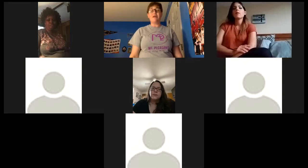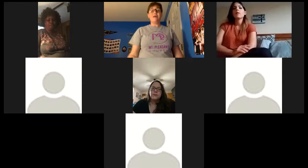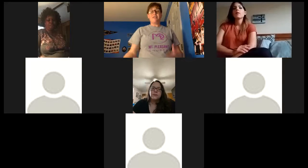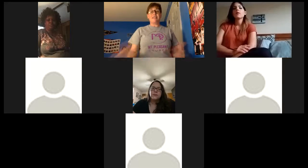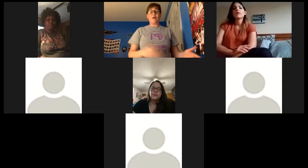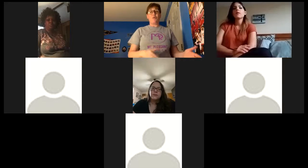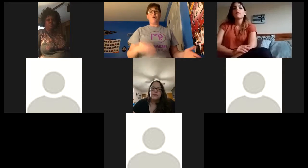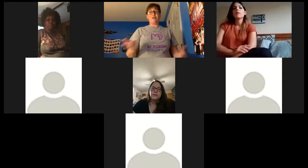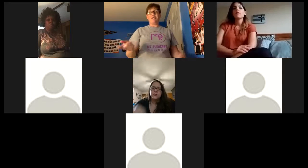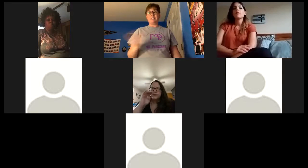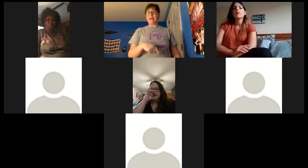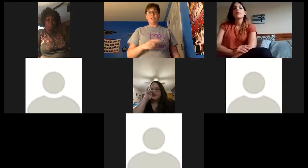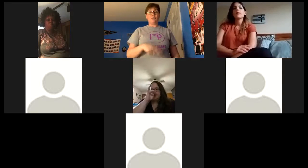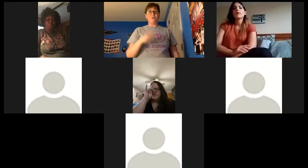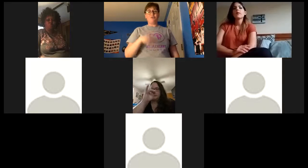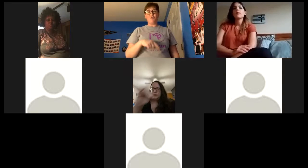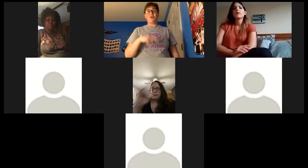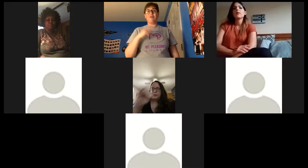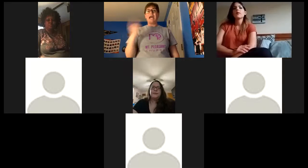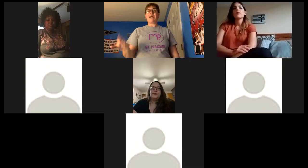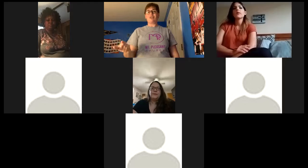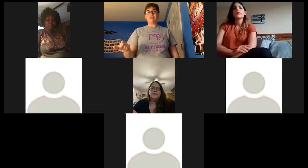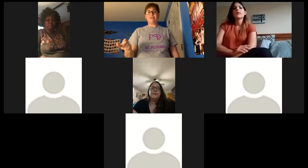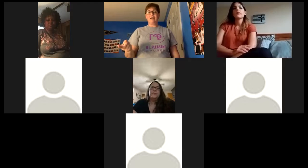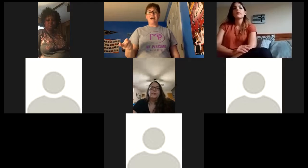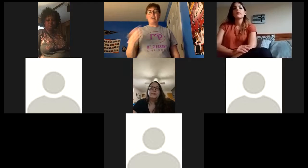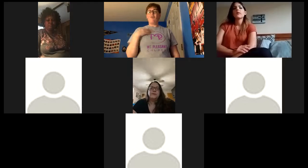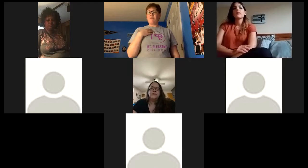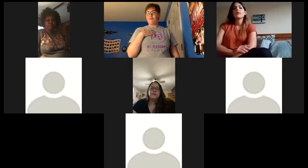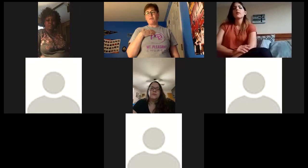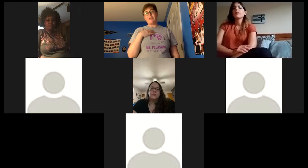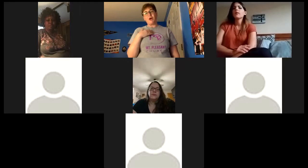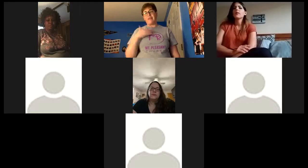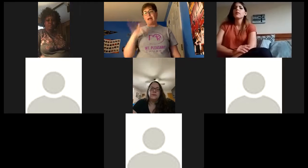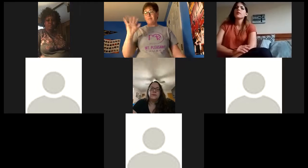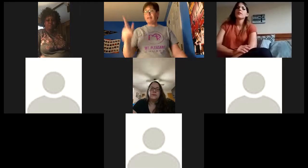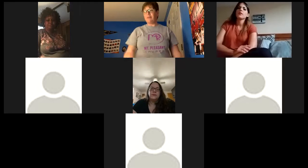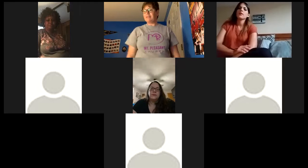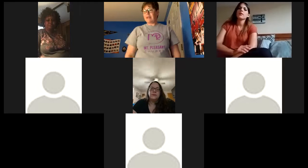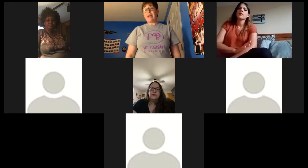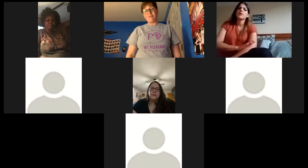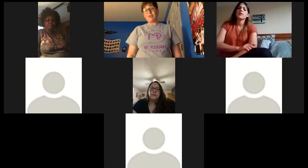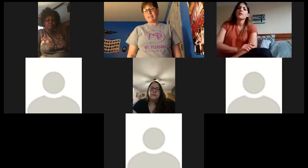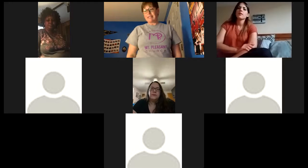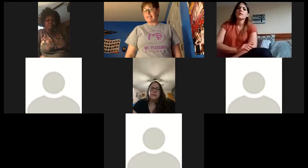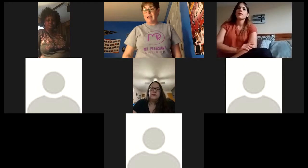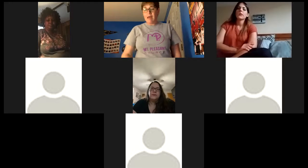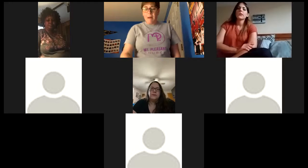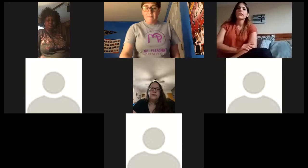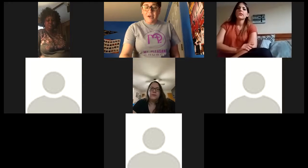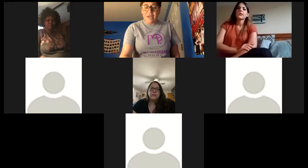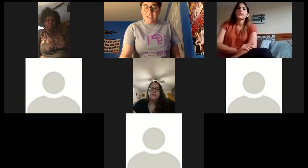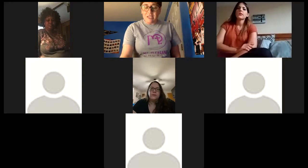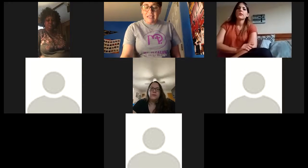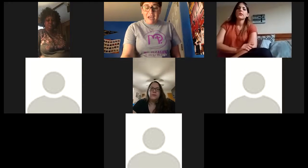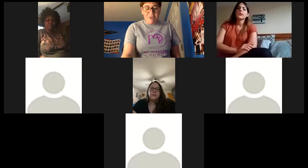so, that word is not used for action. I don't remember ever being taught that. But anyways, I have learned it since.